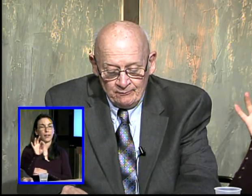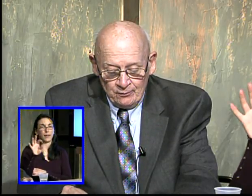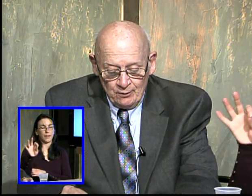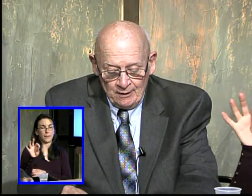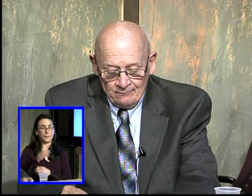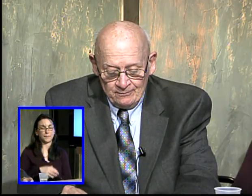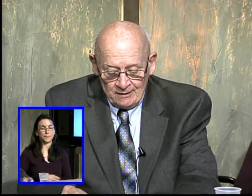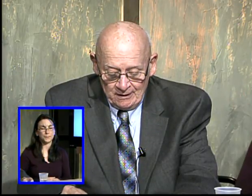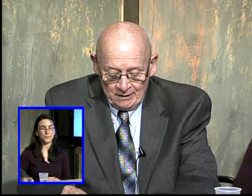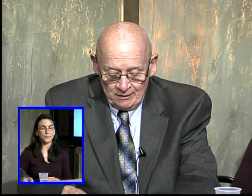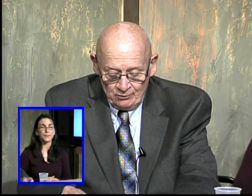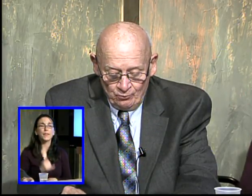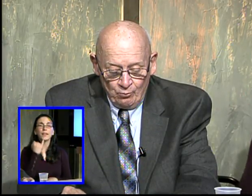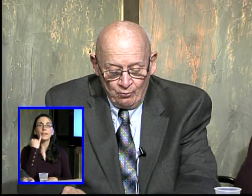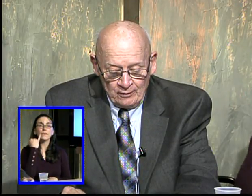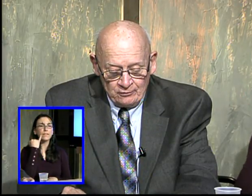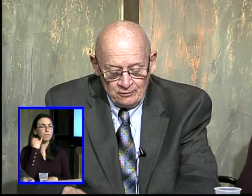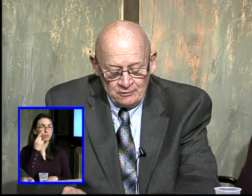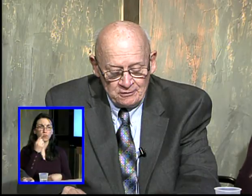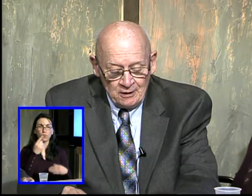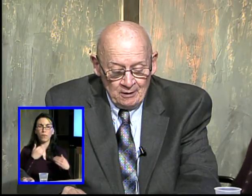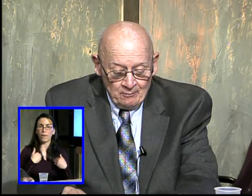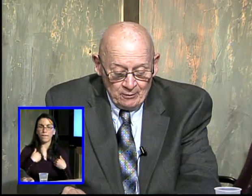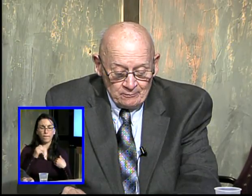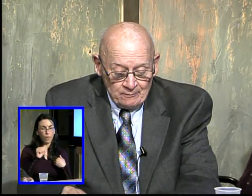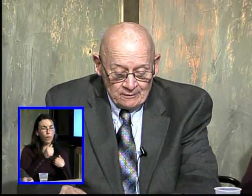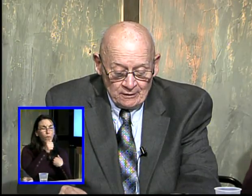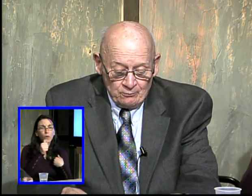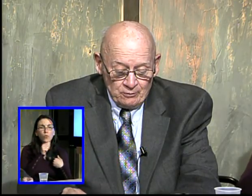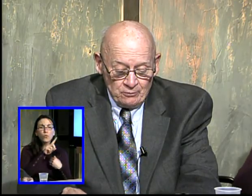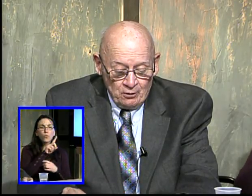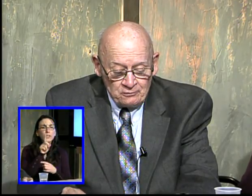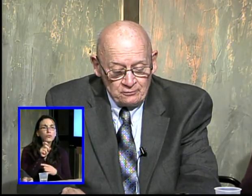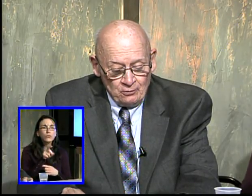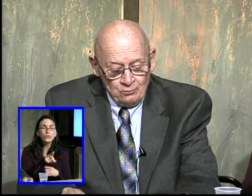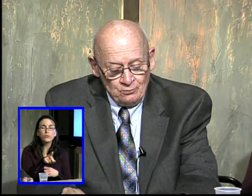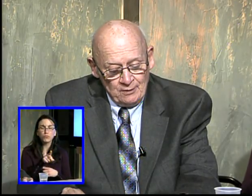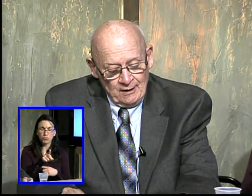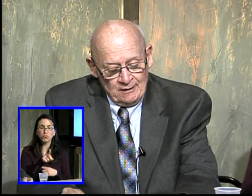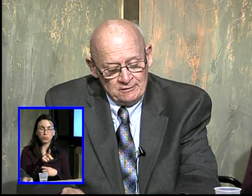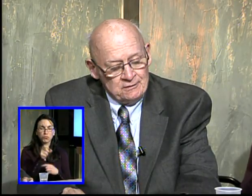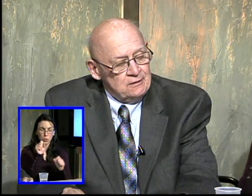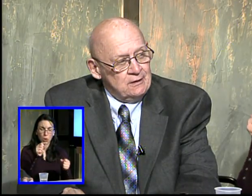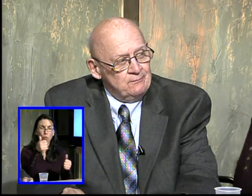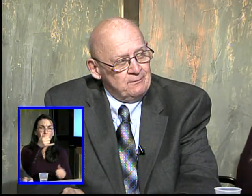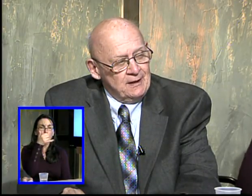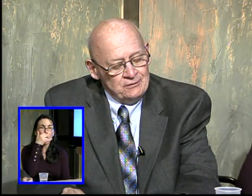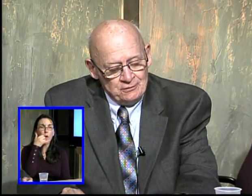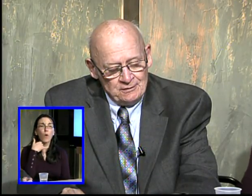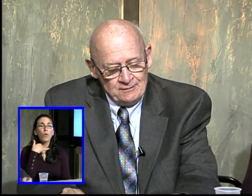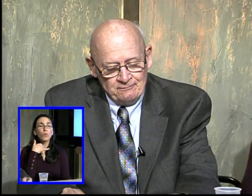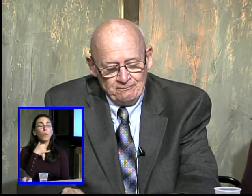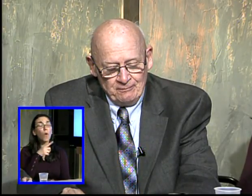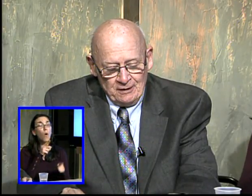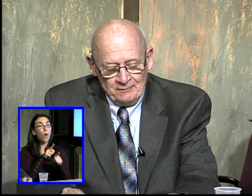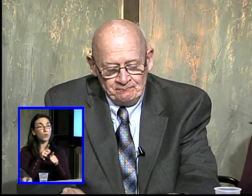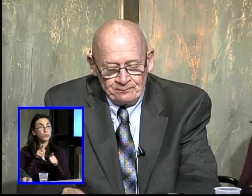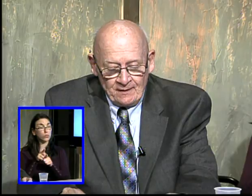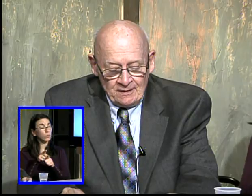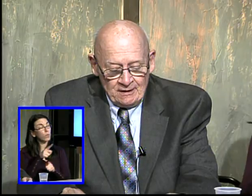617-242-4199 if you have any questions. But we would also ask Father